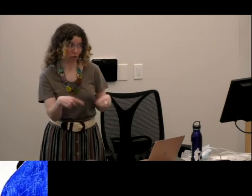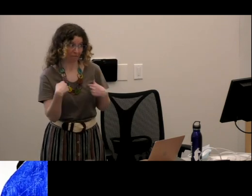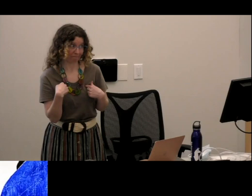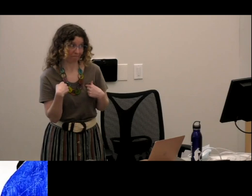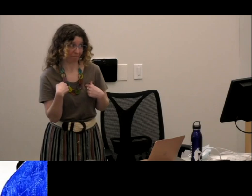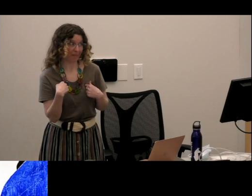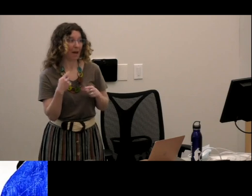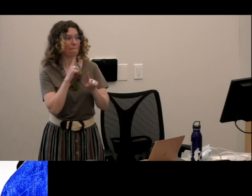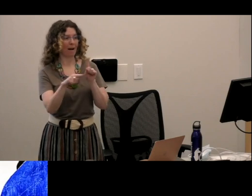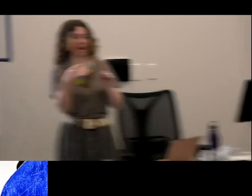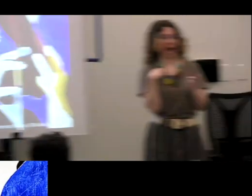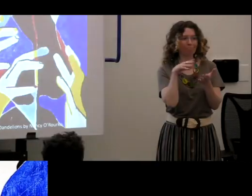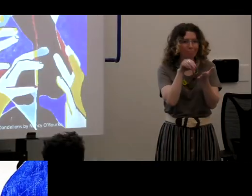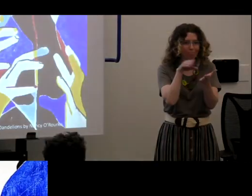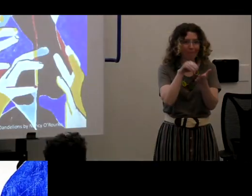Now, I'm a hearing individual,